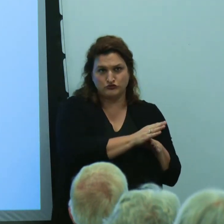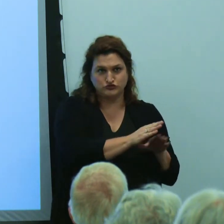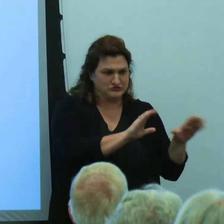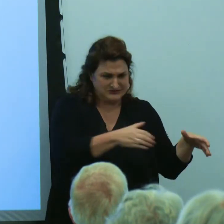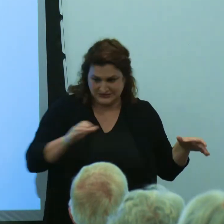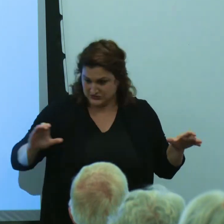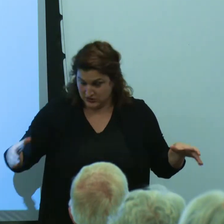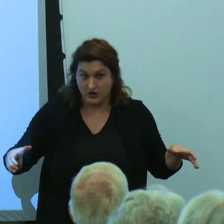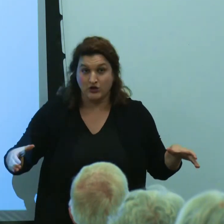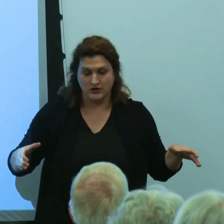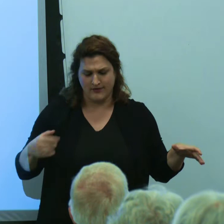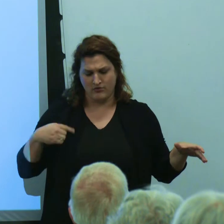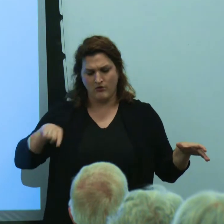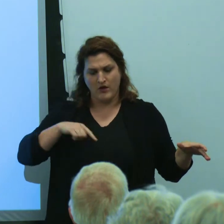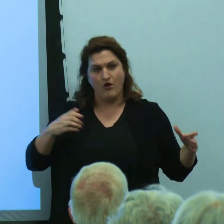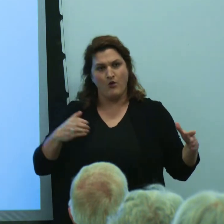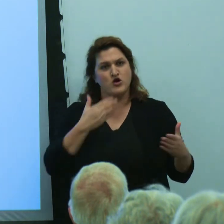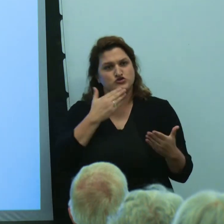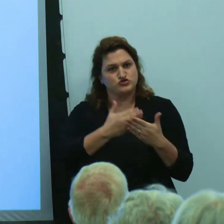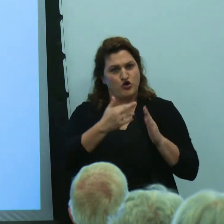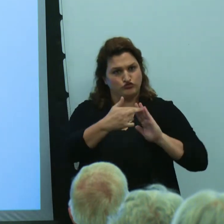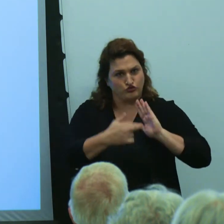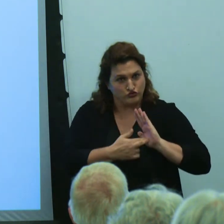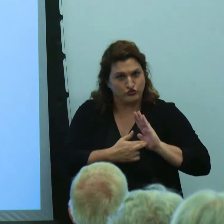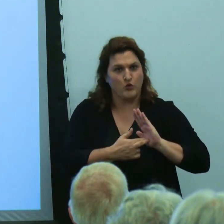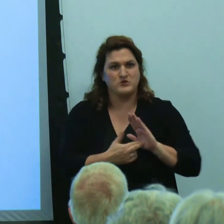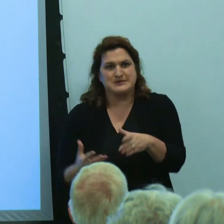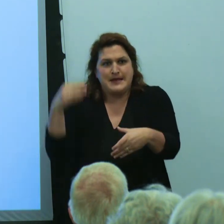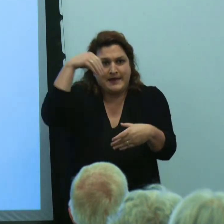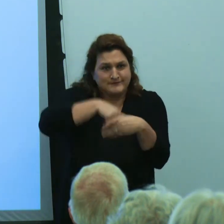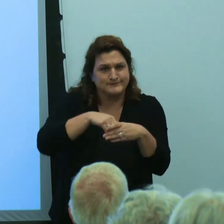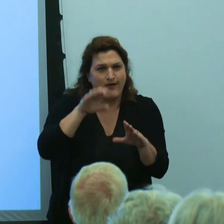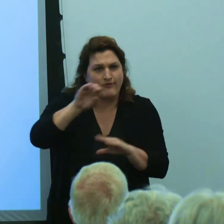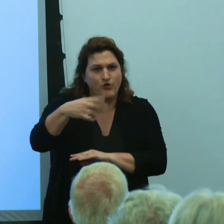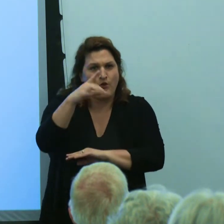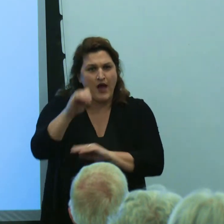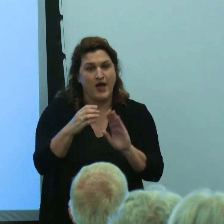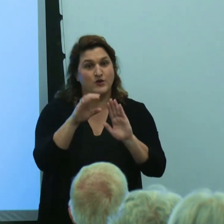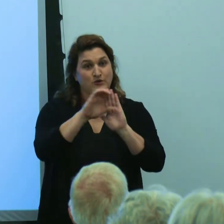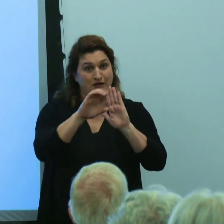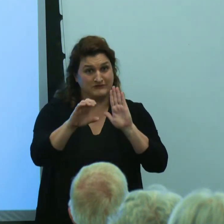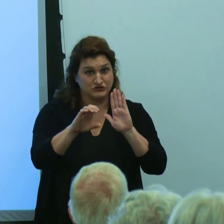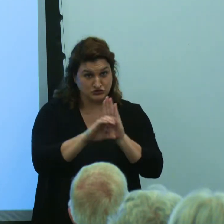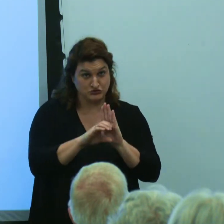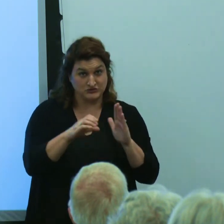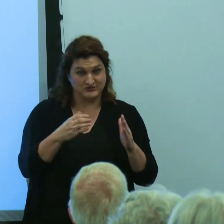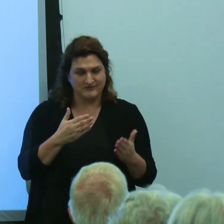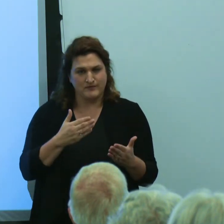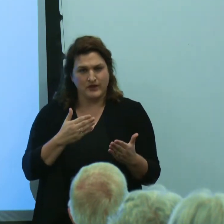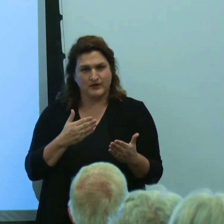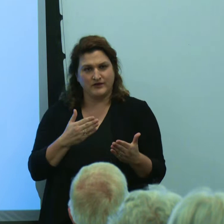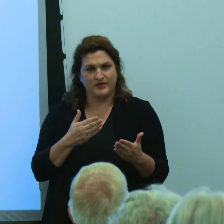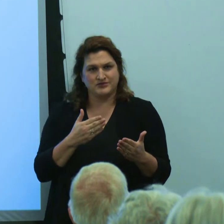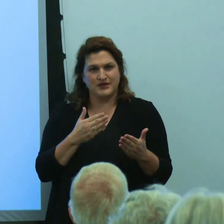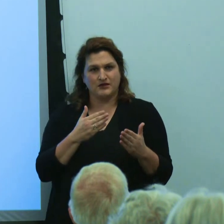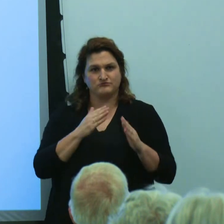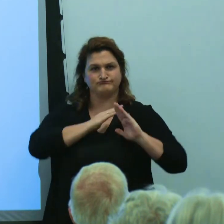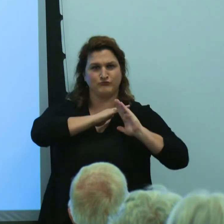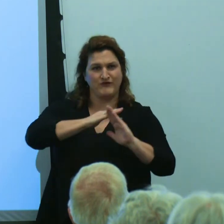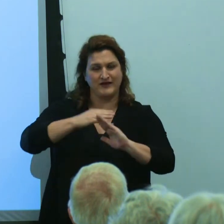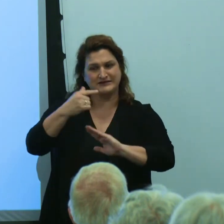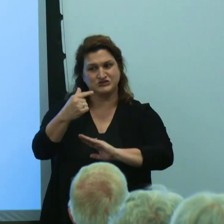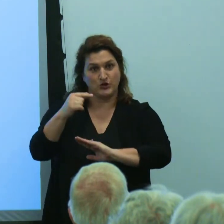the Ohio Constitution that focus on transparency, keeping communities together, and an anti-gerrymandering